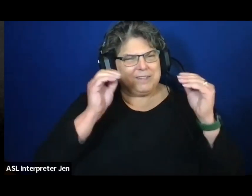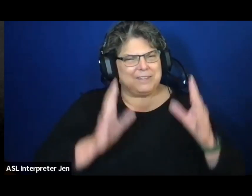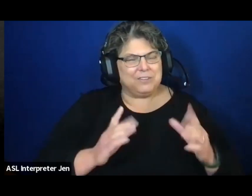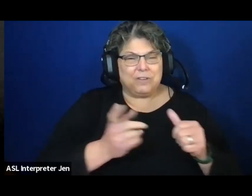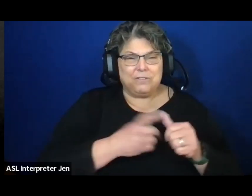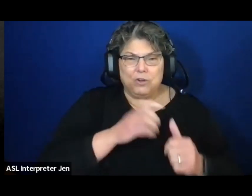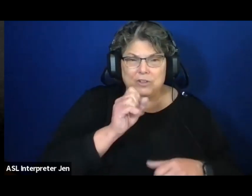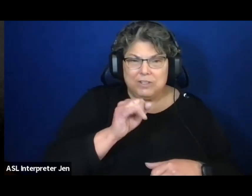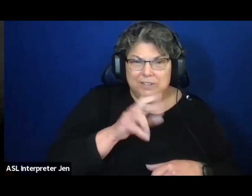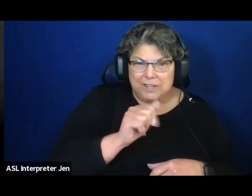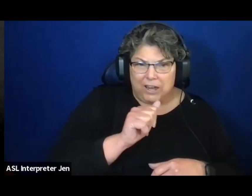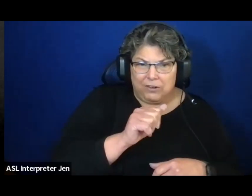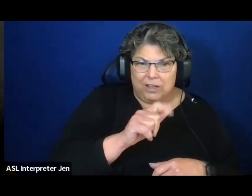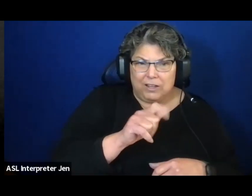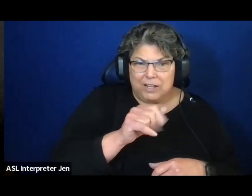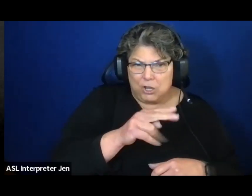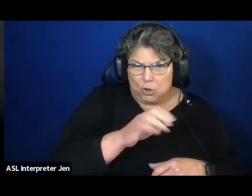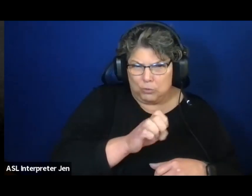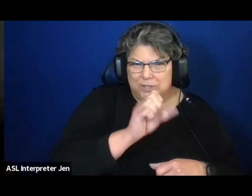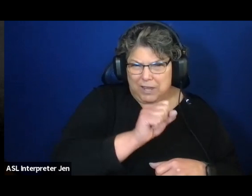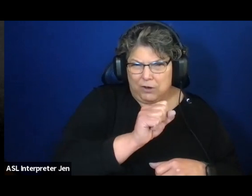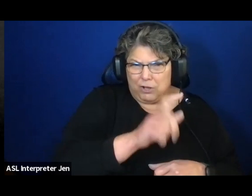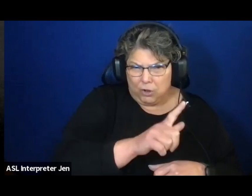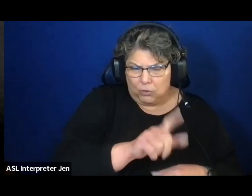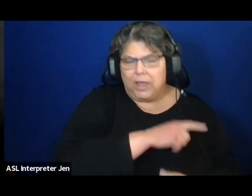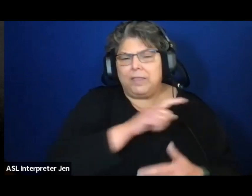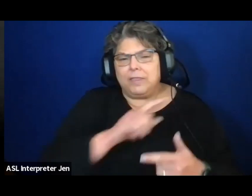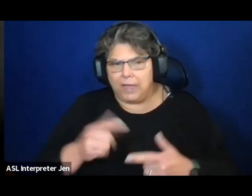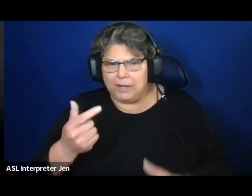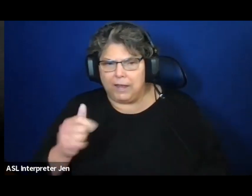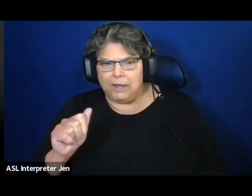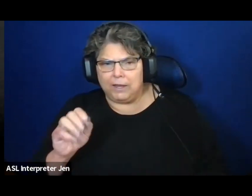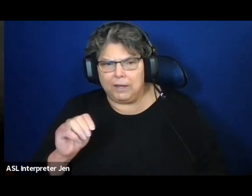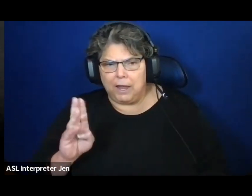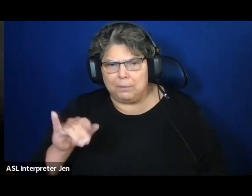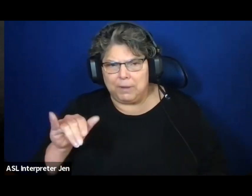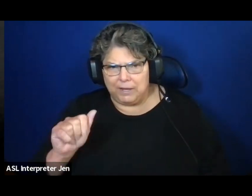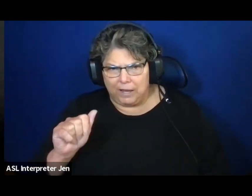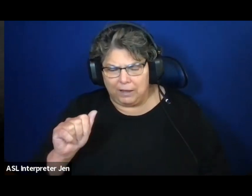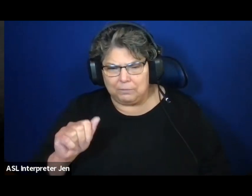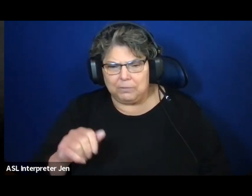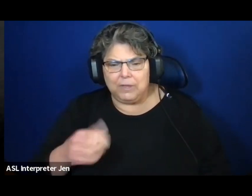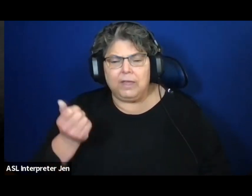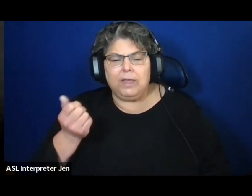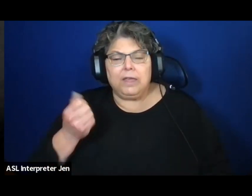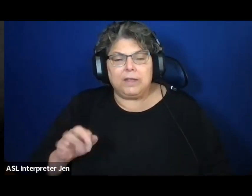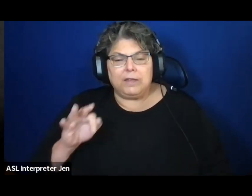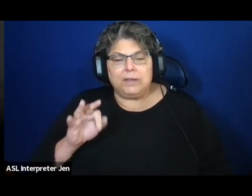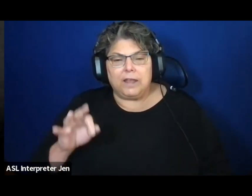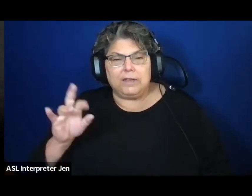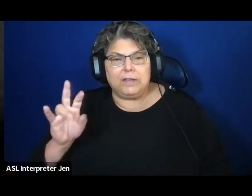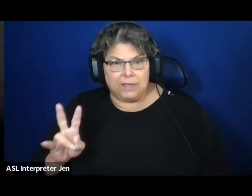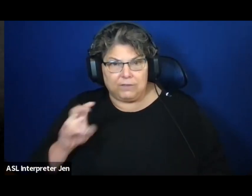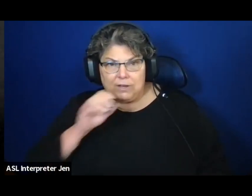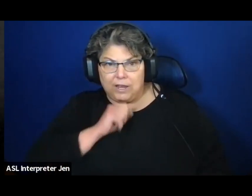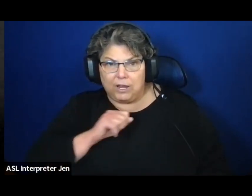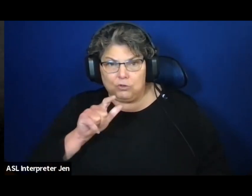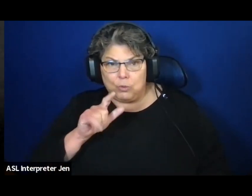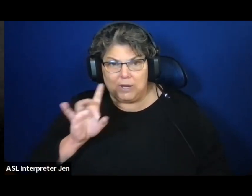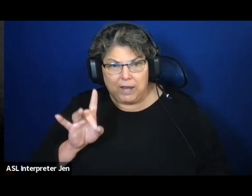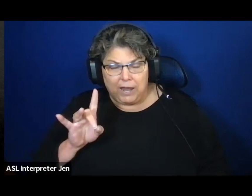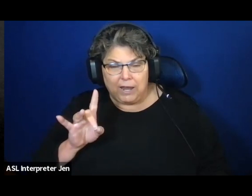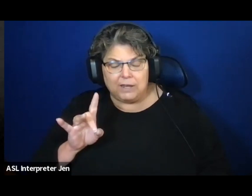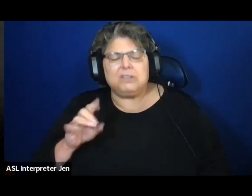in Gambia, as I mentioned. In 1997, at the age of 28, George made the decision to move